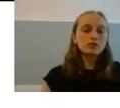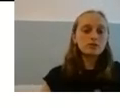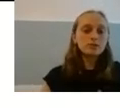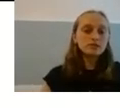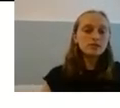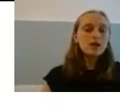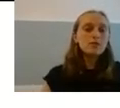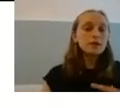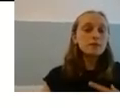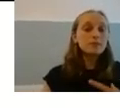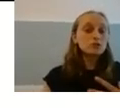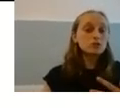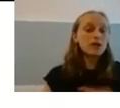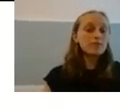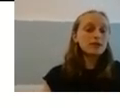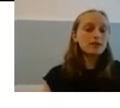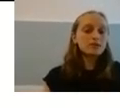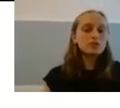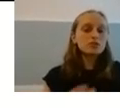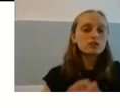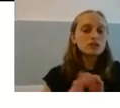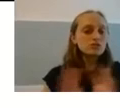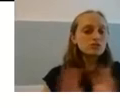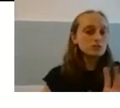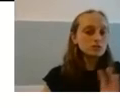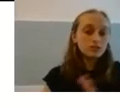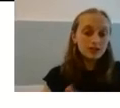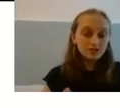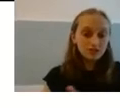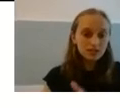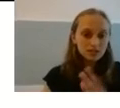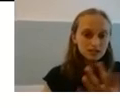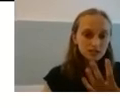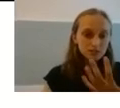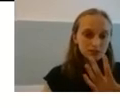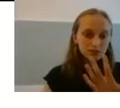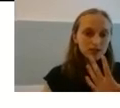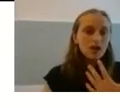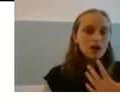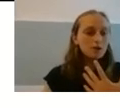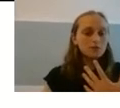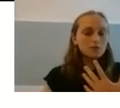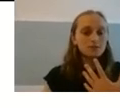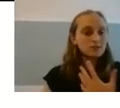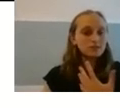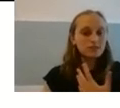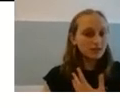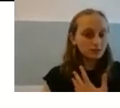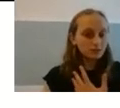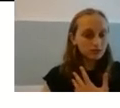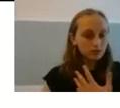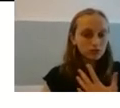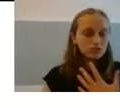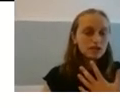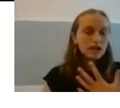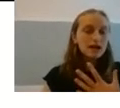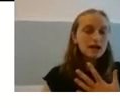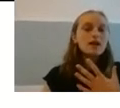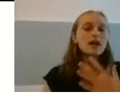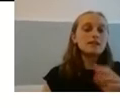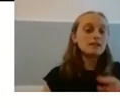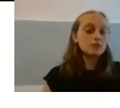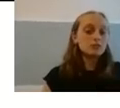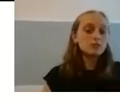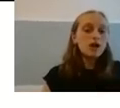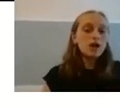was talking about big d many people do have pride in their culture and don't see their deafness as a disability um for example it's something that they would want their children to have